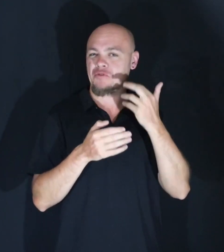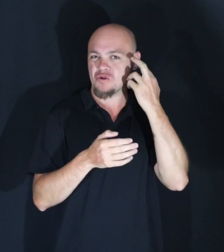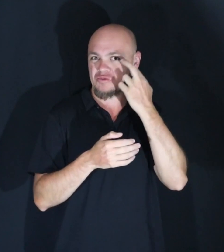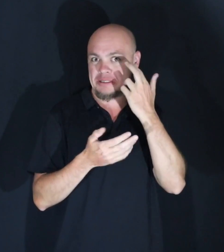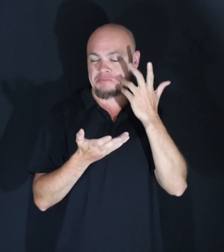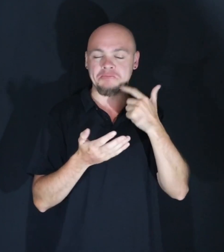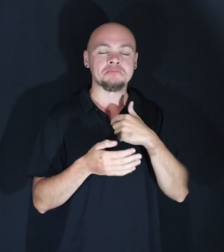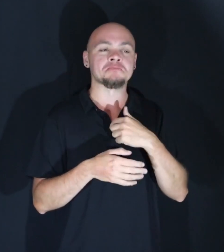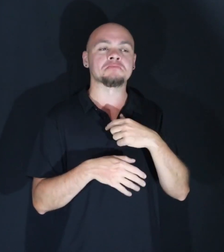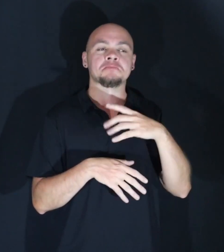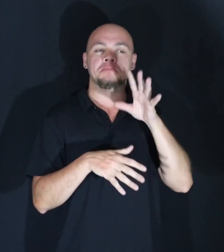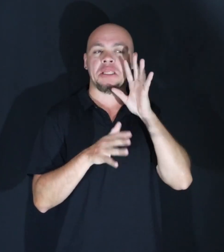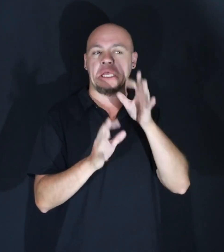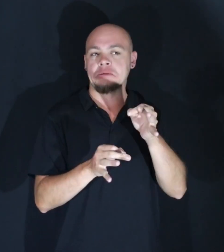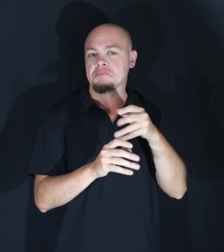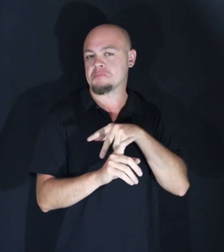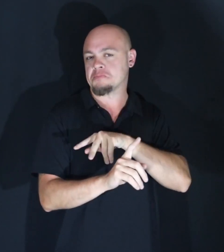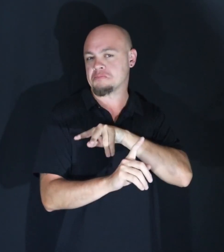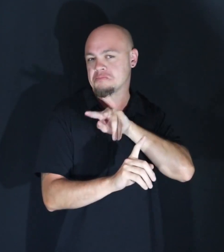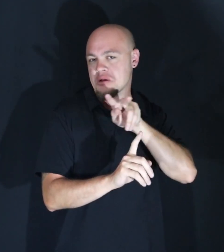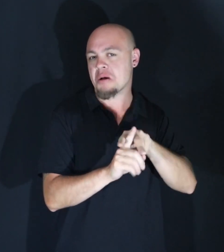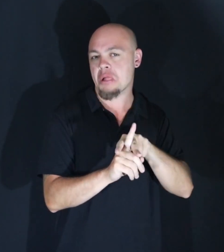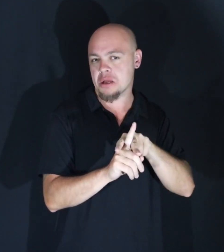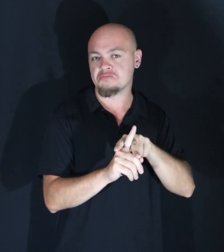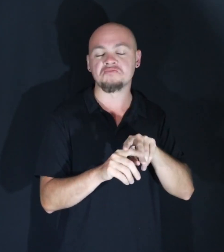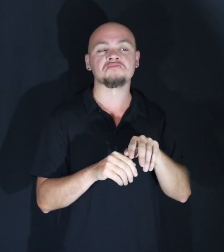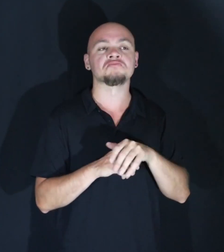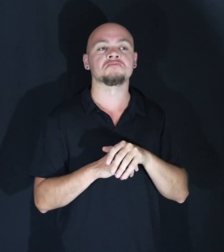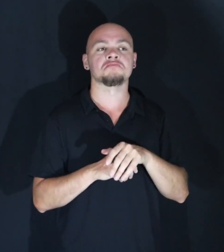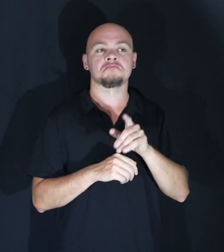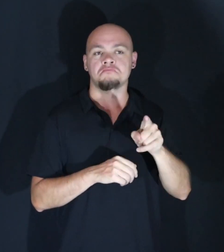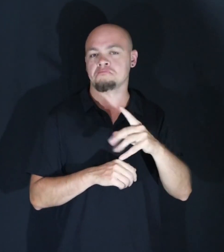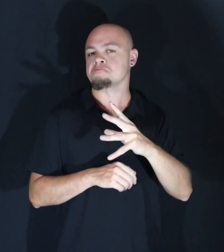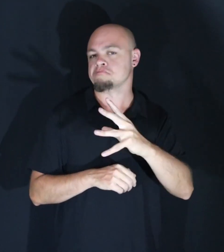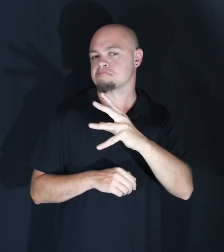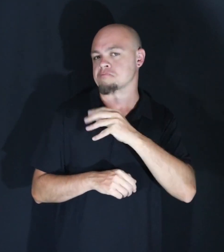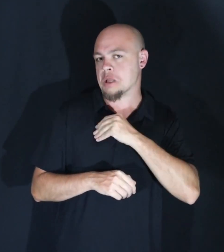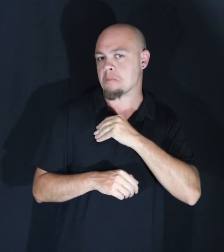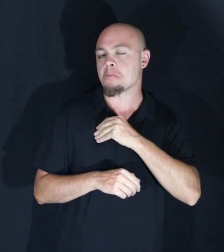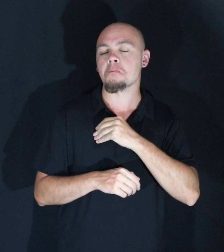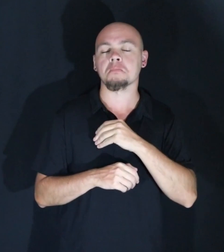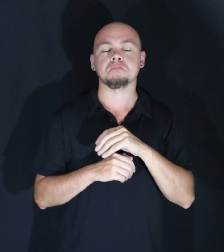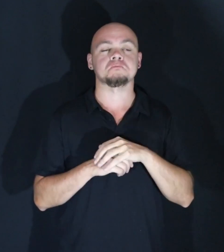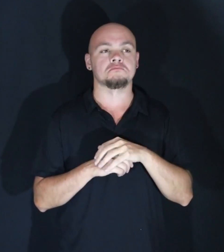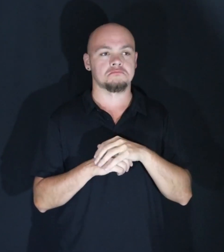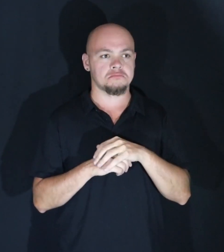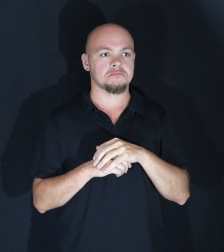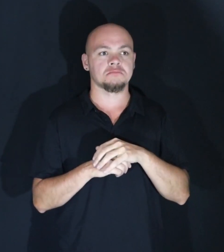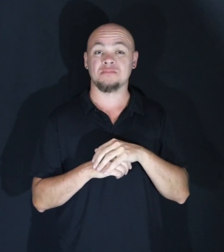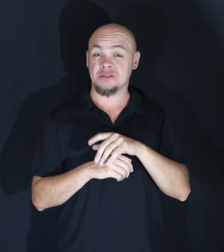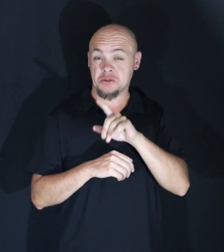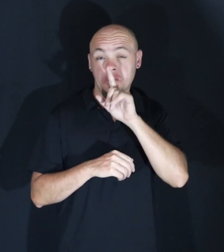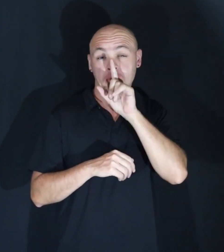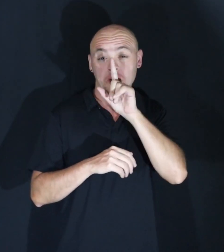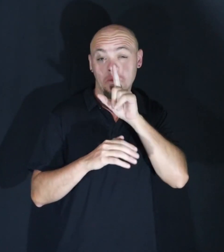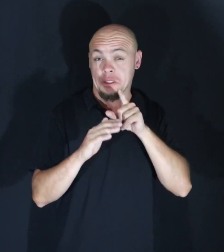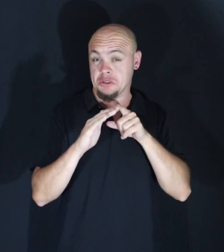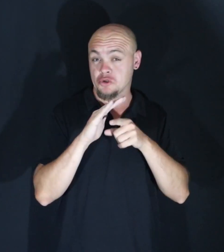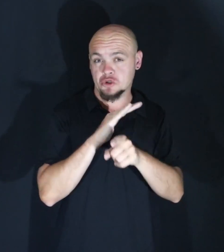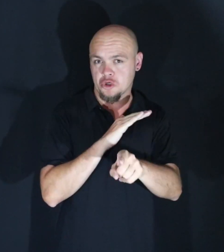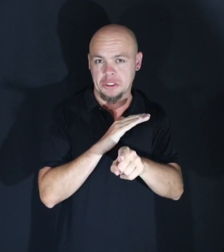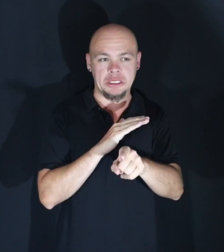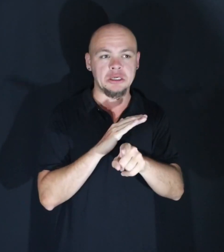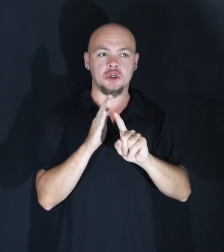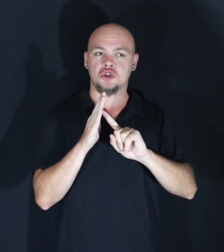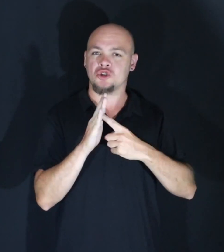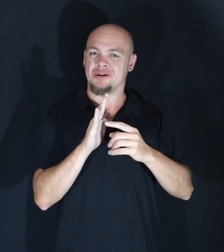apply. And then I got accepted. And this is where the real journey began. Before I